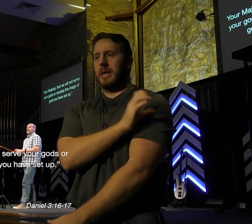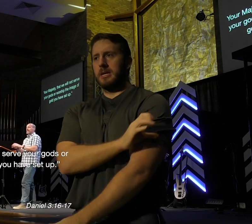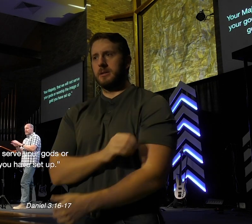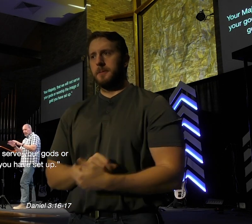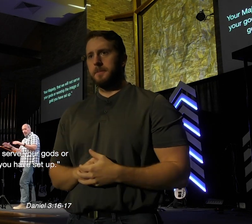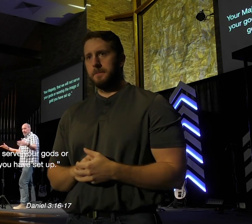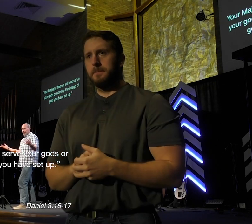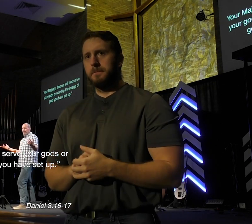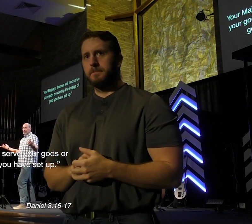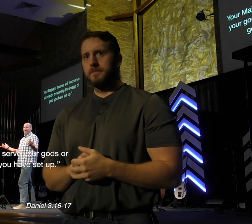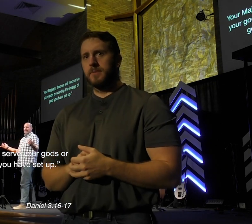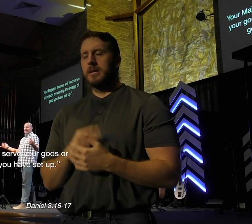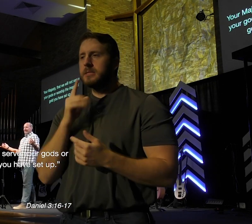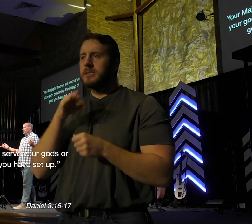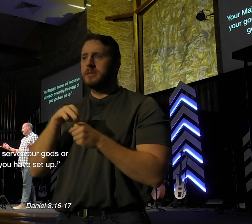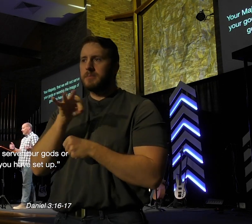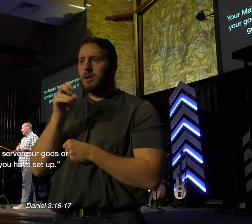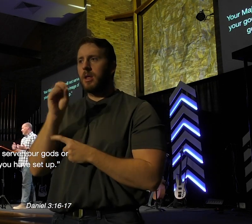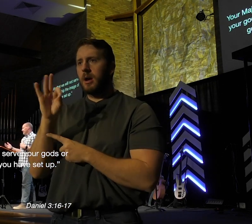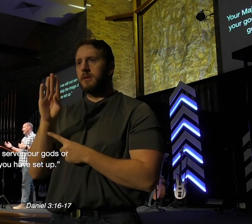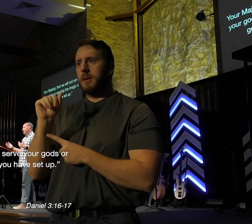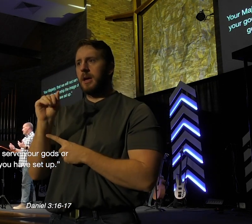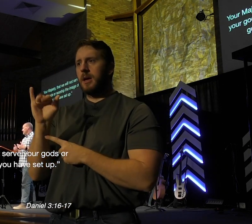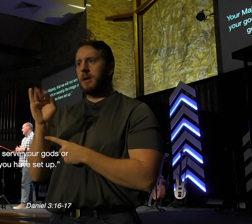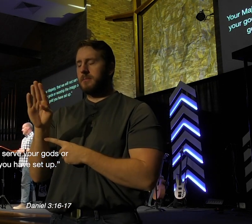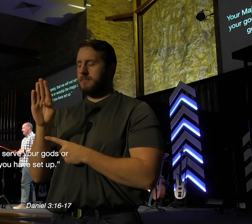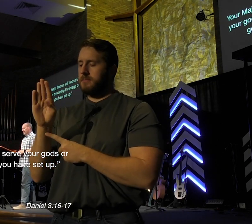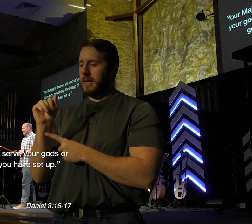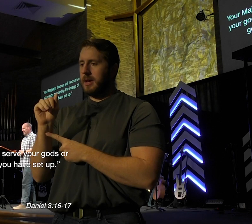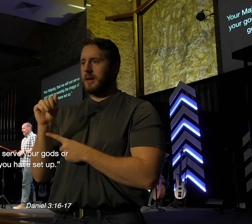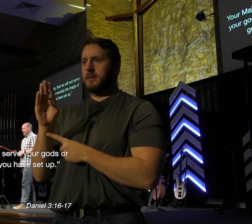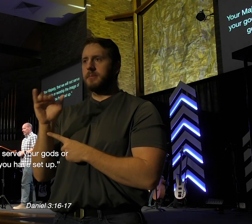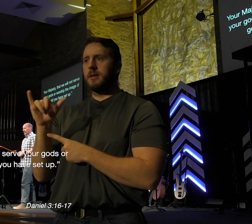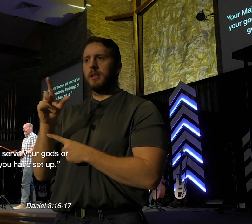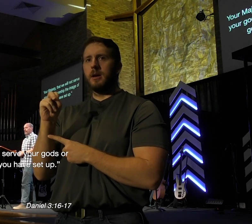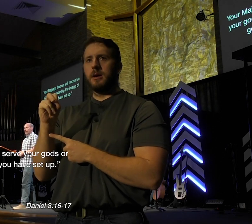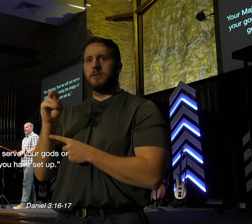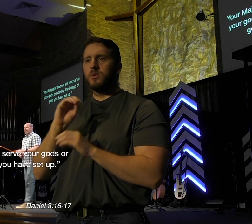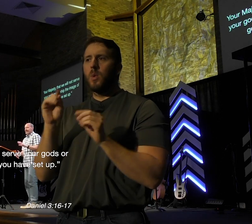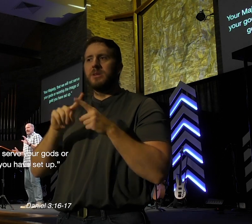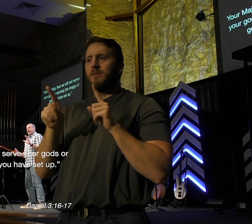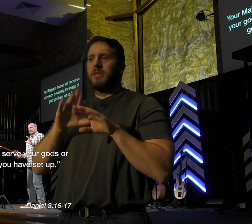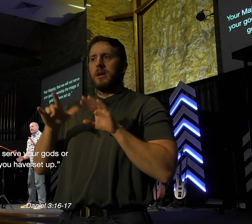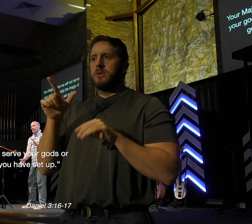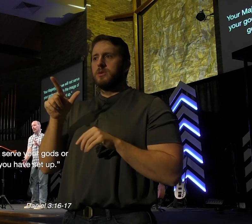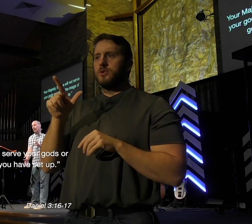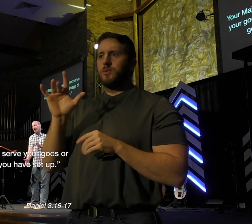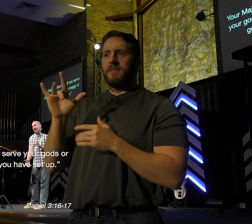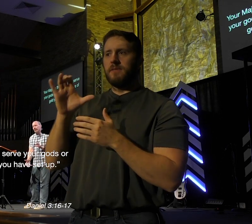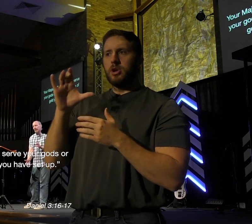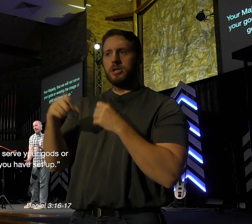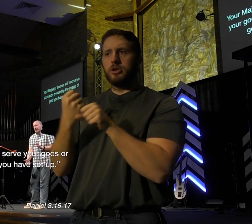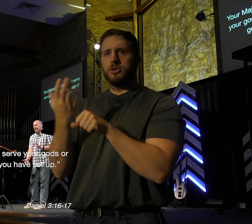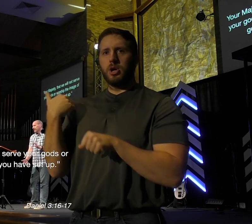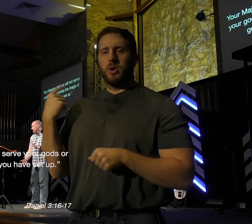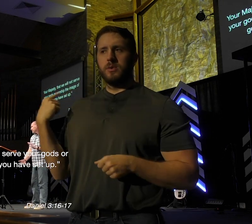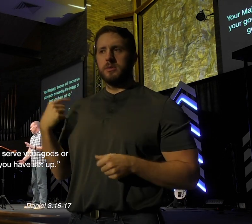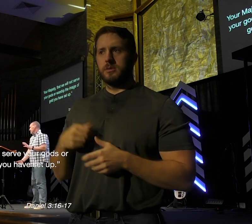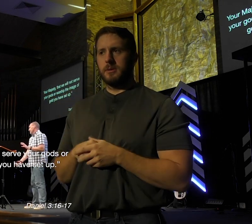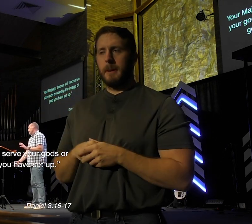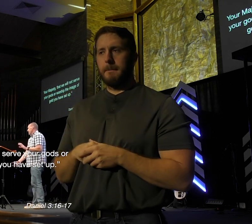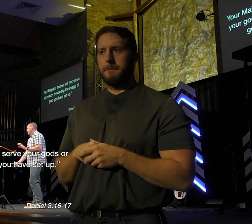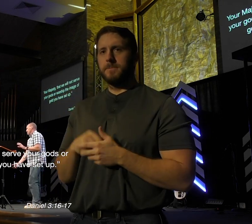It's the spirit of Babylon today. It's no different than 2,600 years ago. And then I asked myself, what would I do in